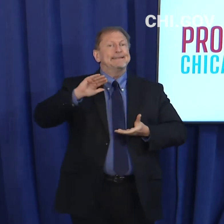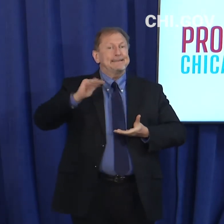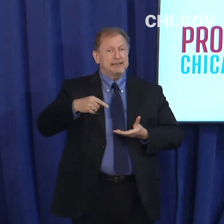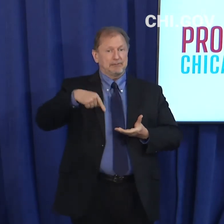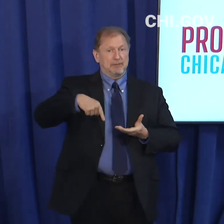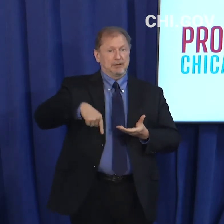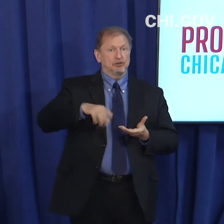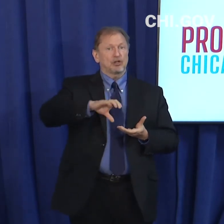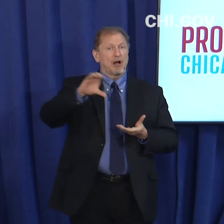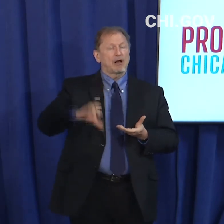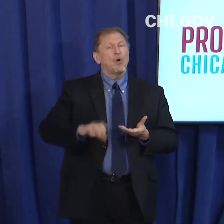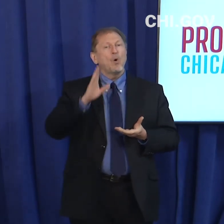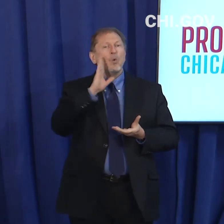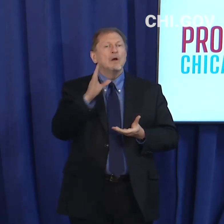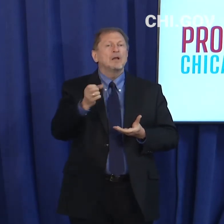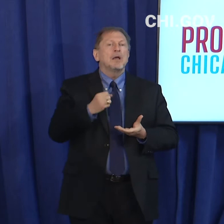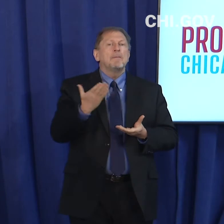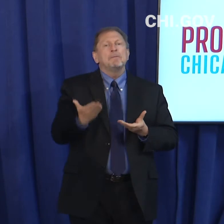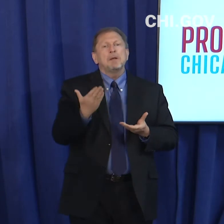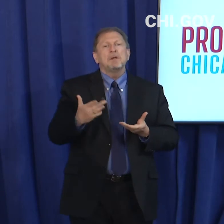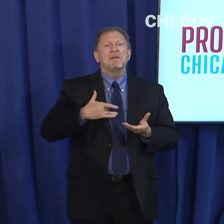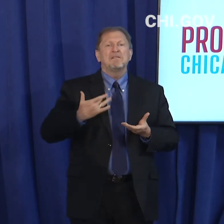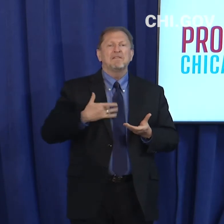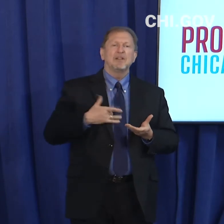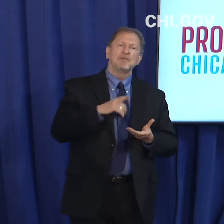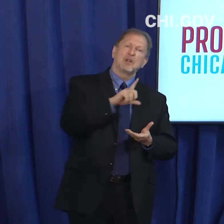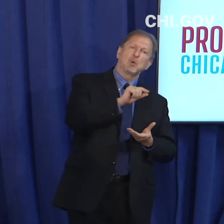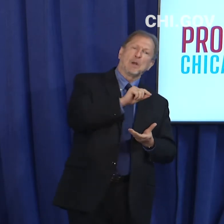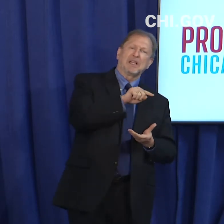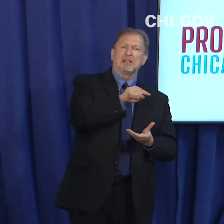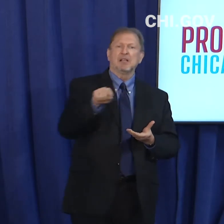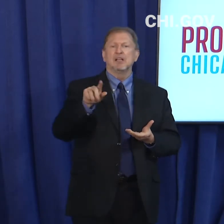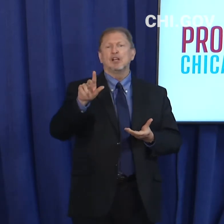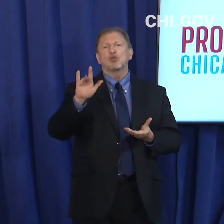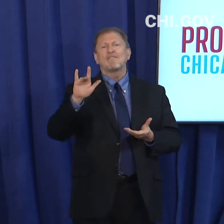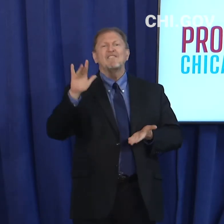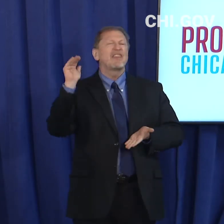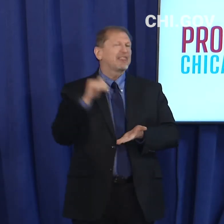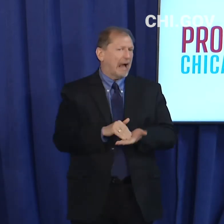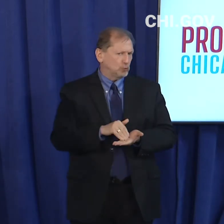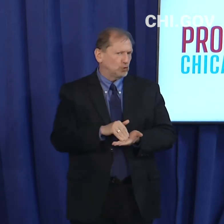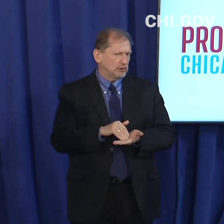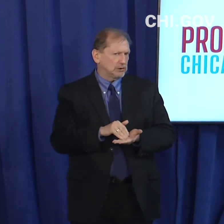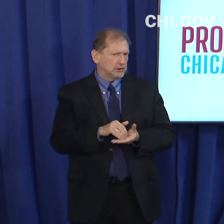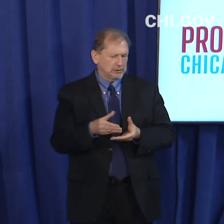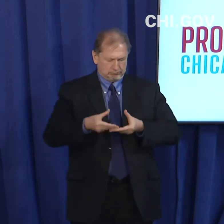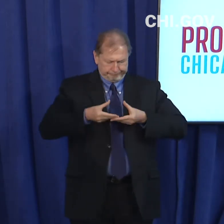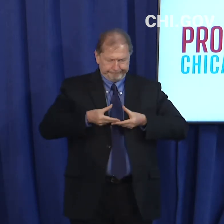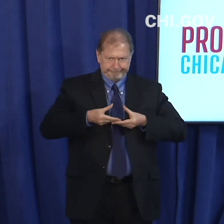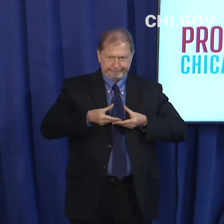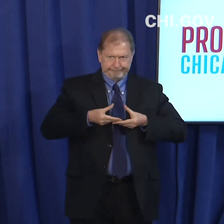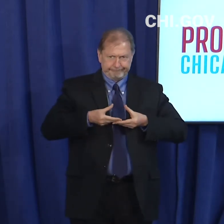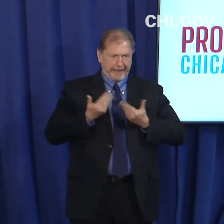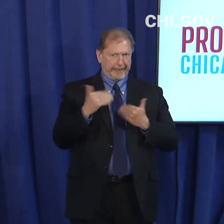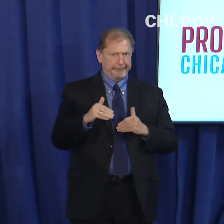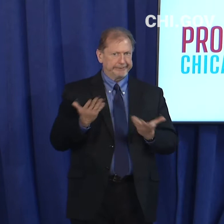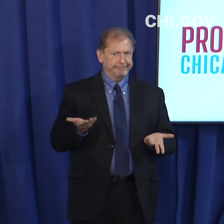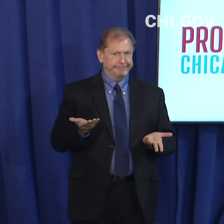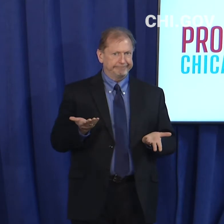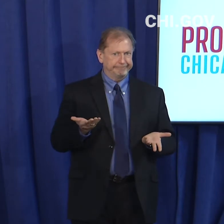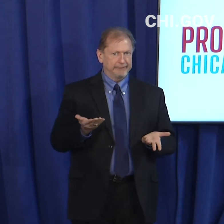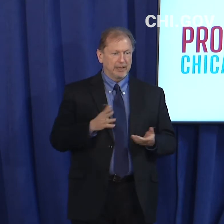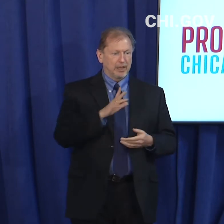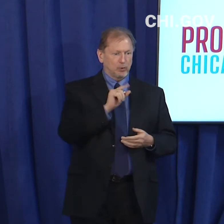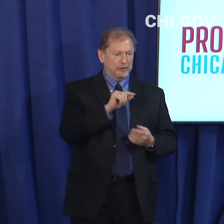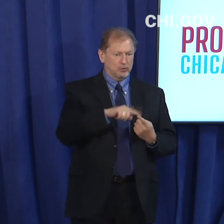specifically, receiving somewhere between 20 and 25,000 doses of vaccine. Now, as Dr. Arwady mentioned, if we are to get more doses,